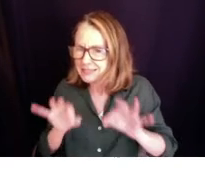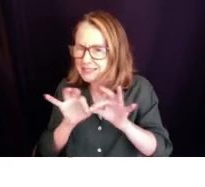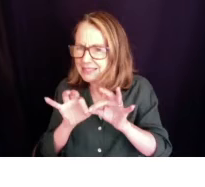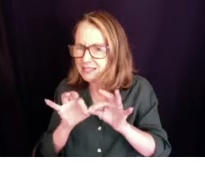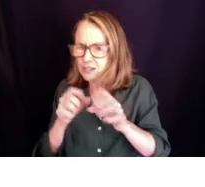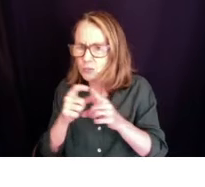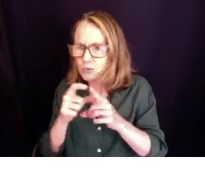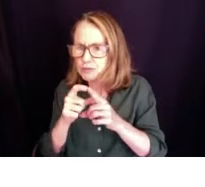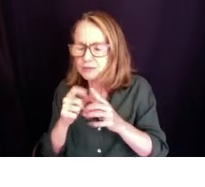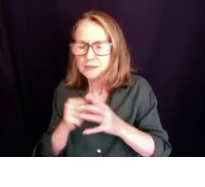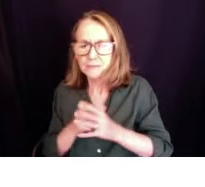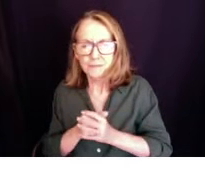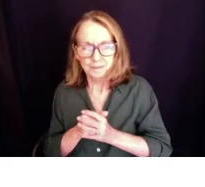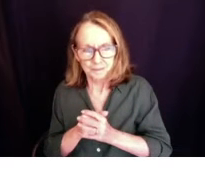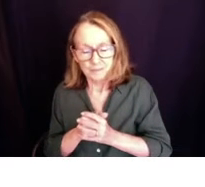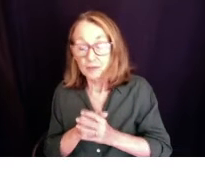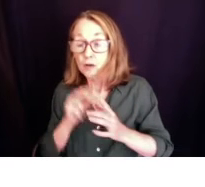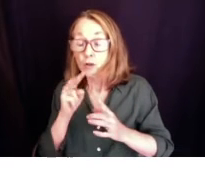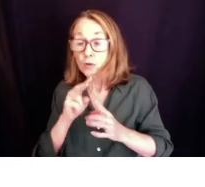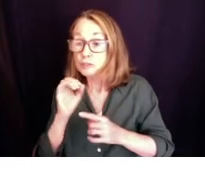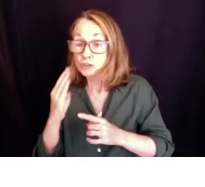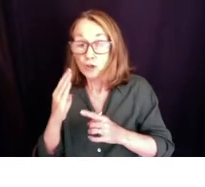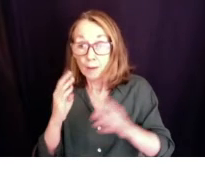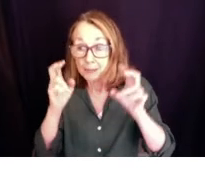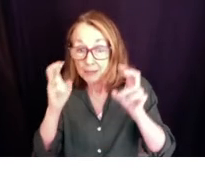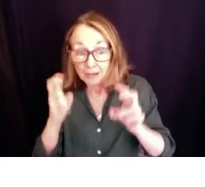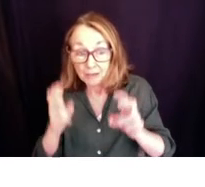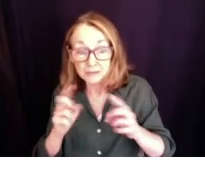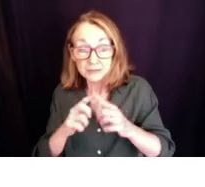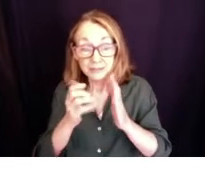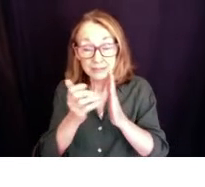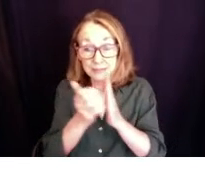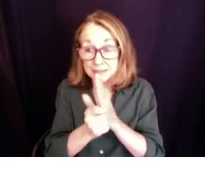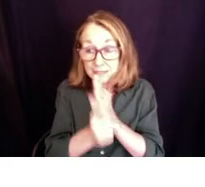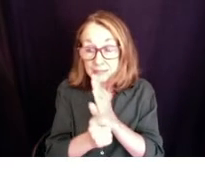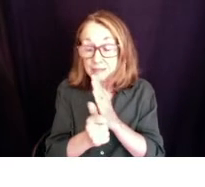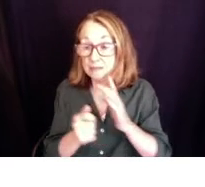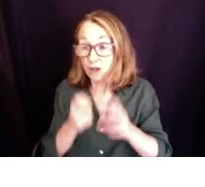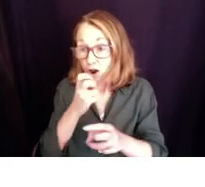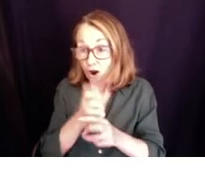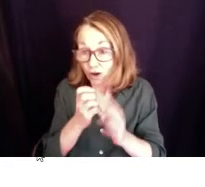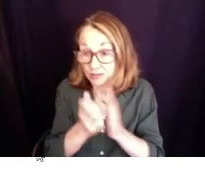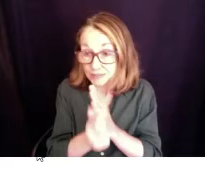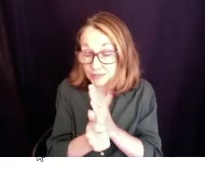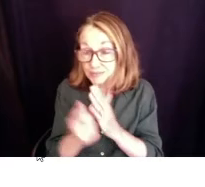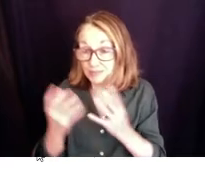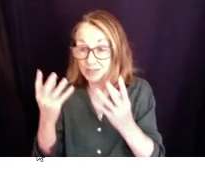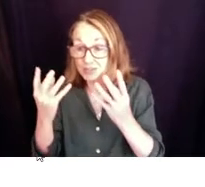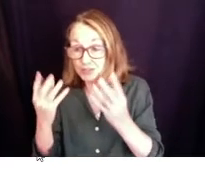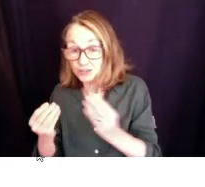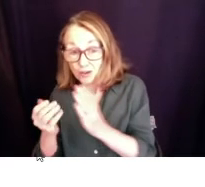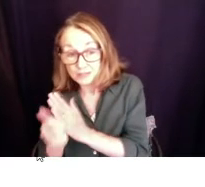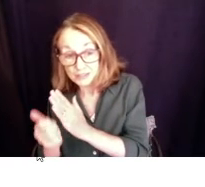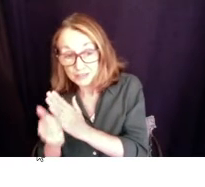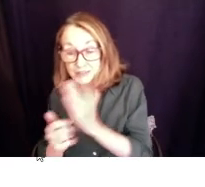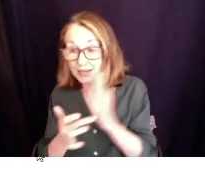How do you find those keywords? Well, when you read the job description, you look at the job titles, the skills, the hard and soft